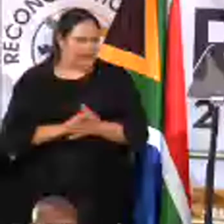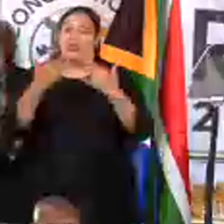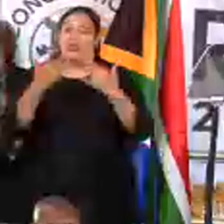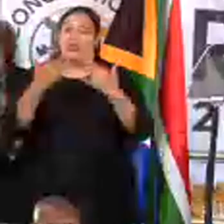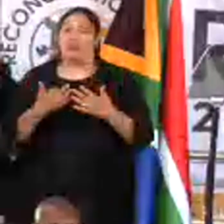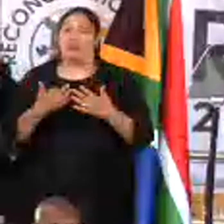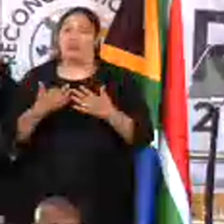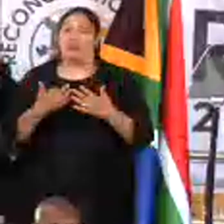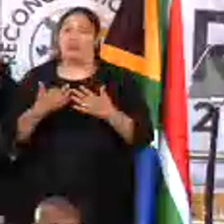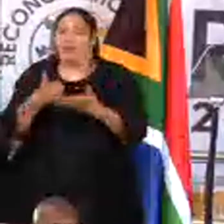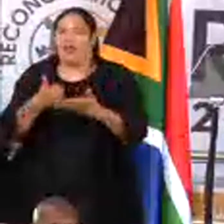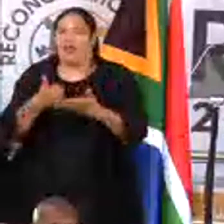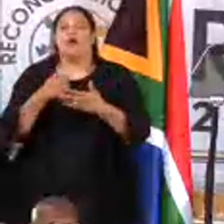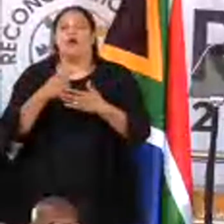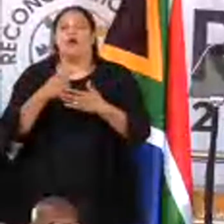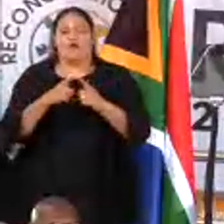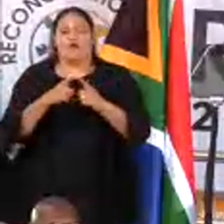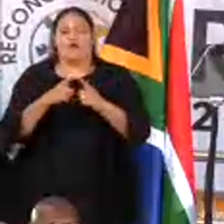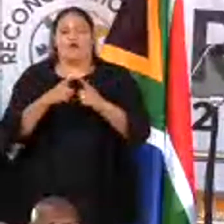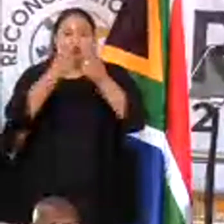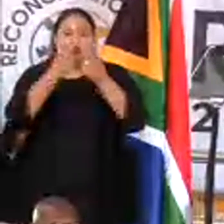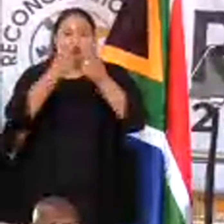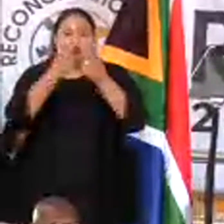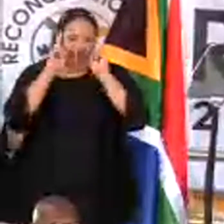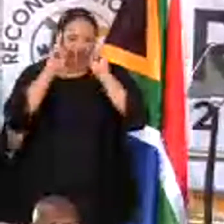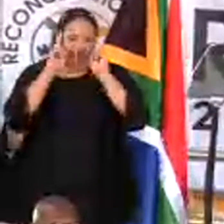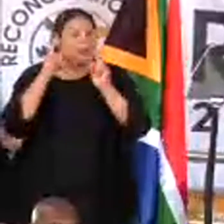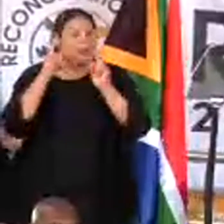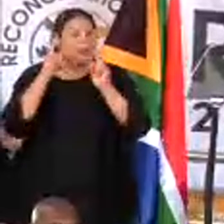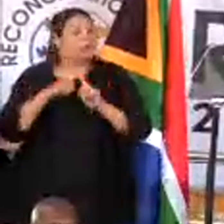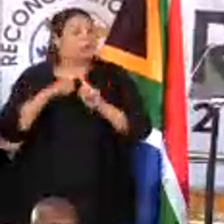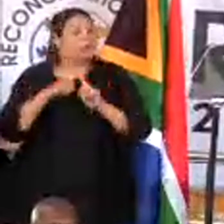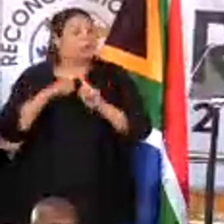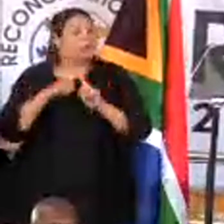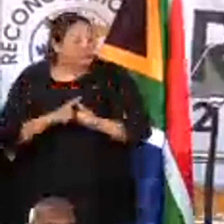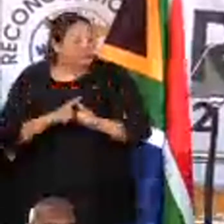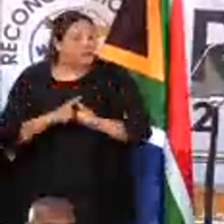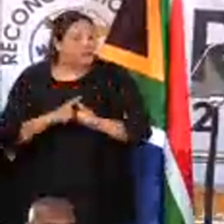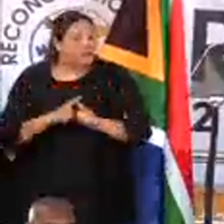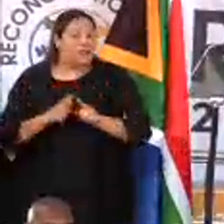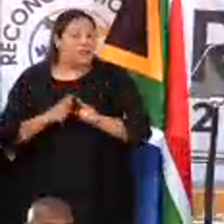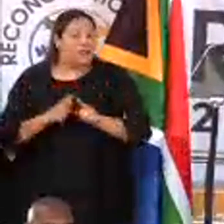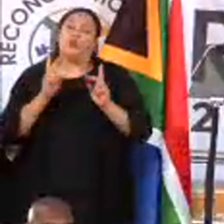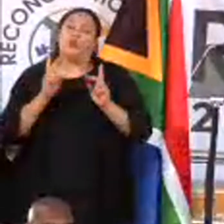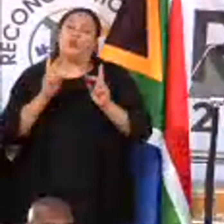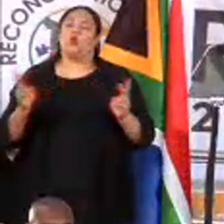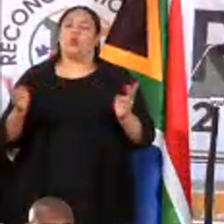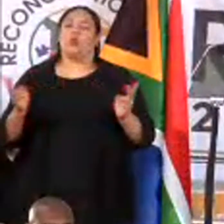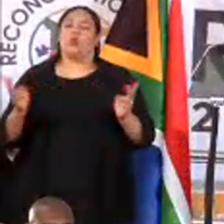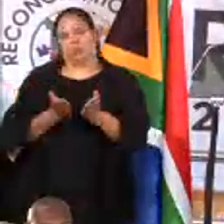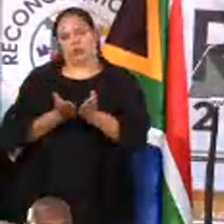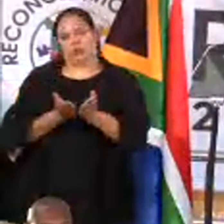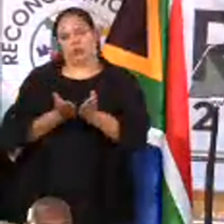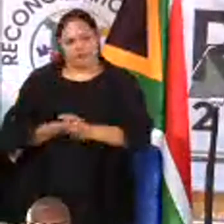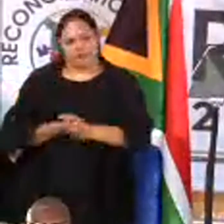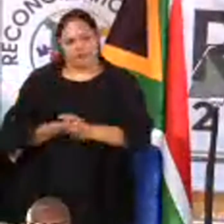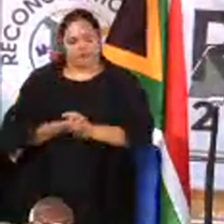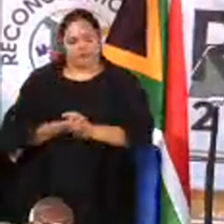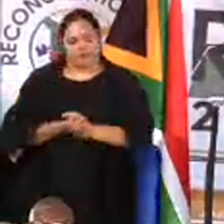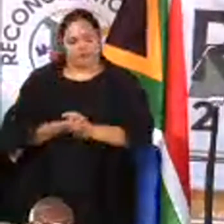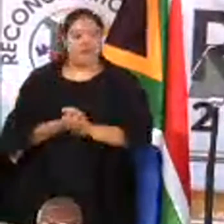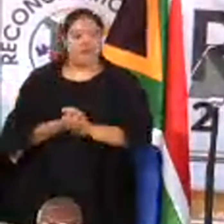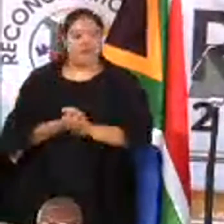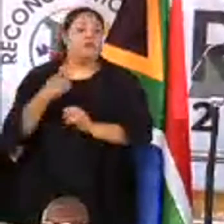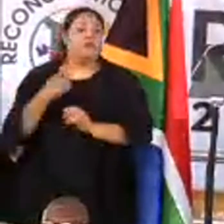financial aid to tertiary as well as to normal schools for